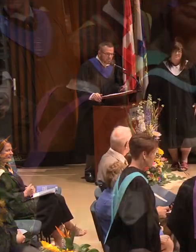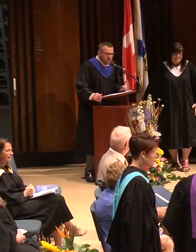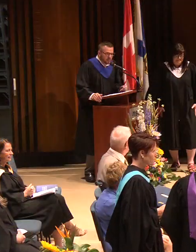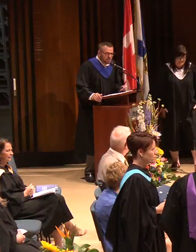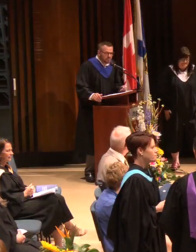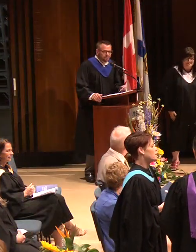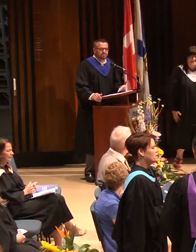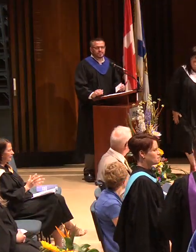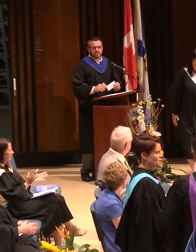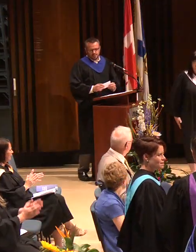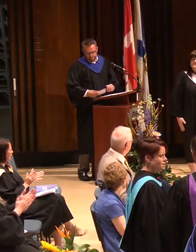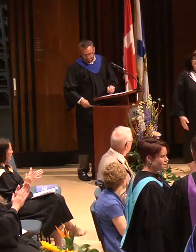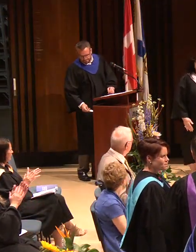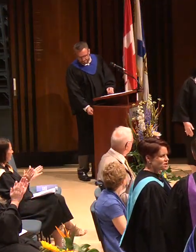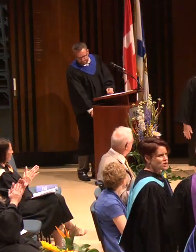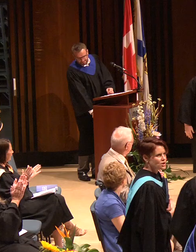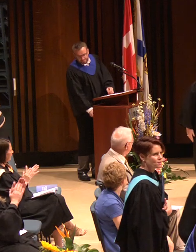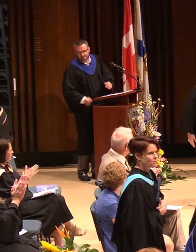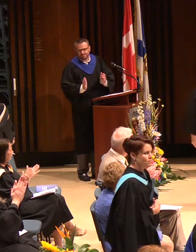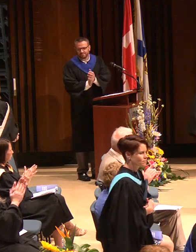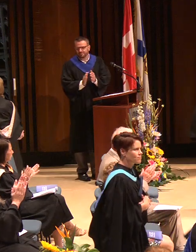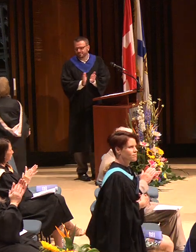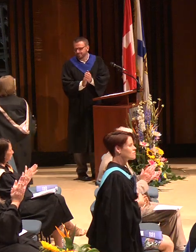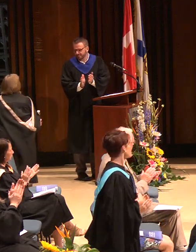Pamela Swales.